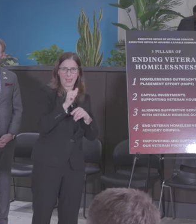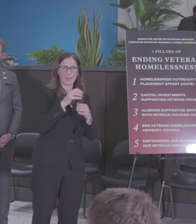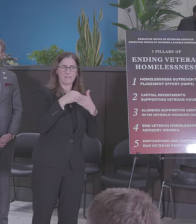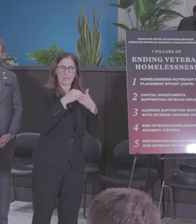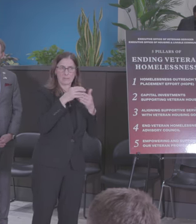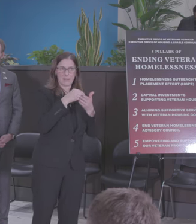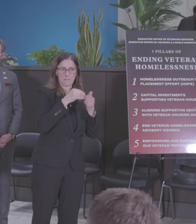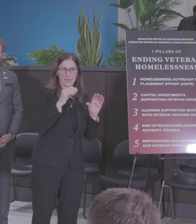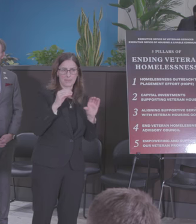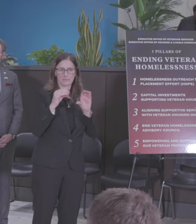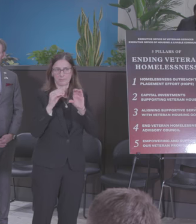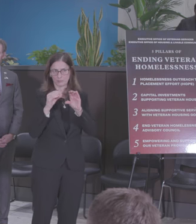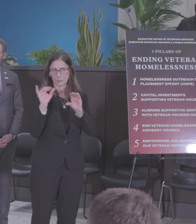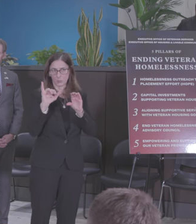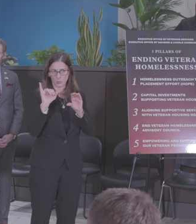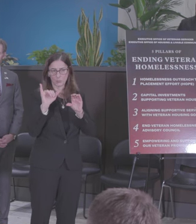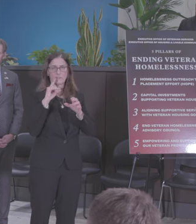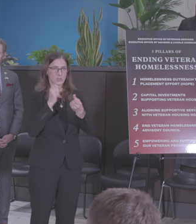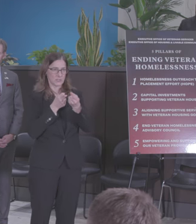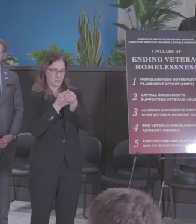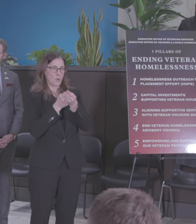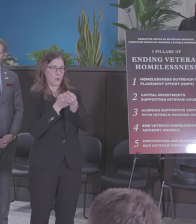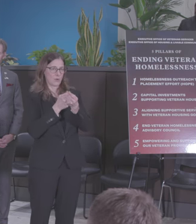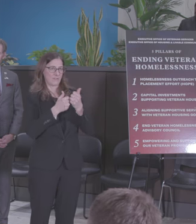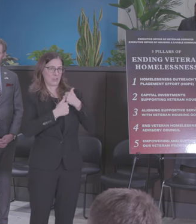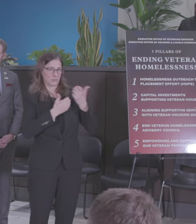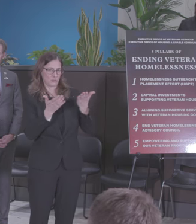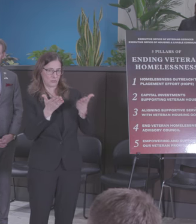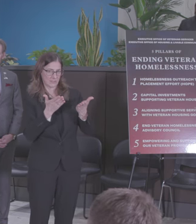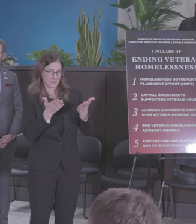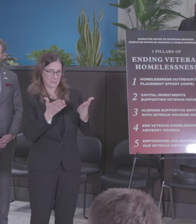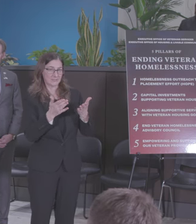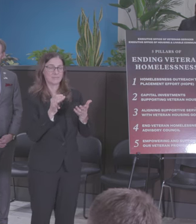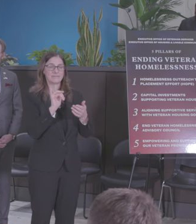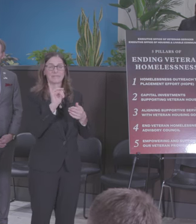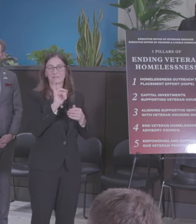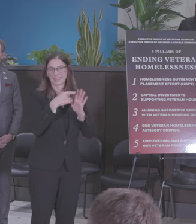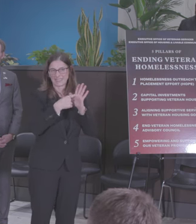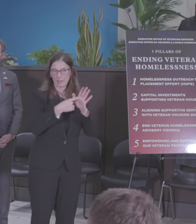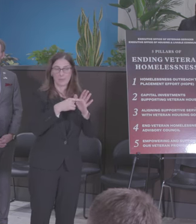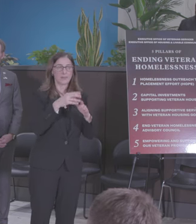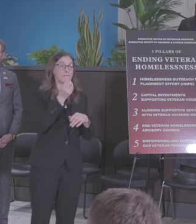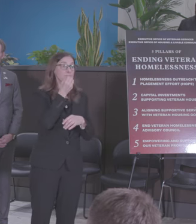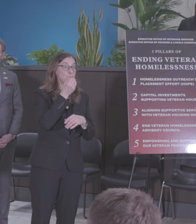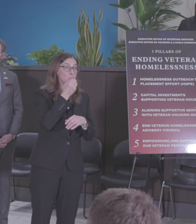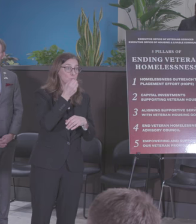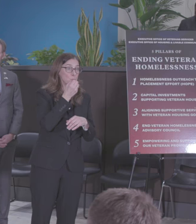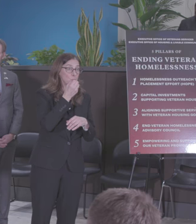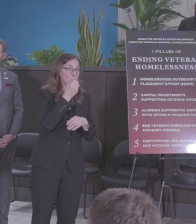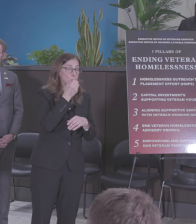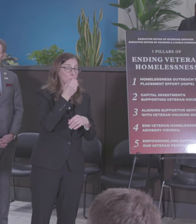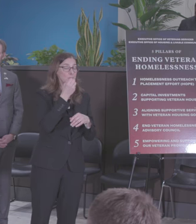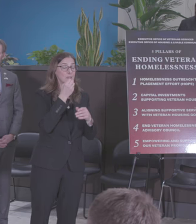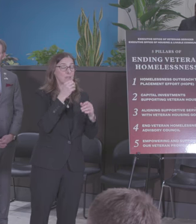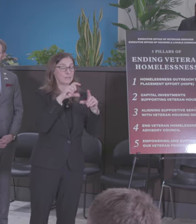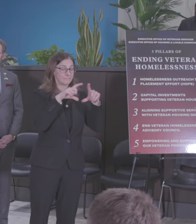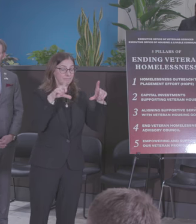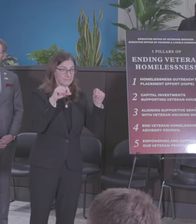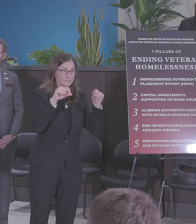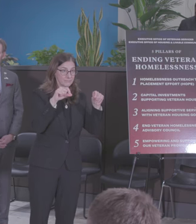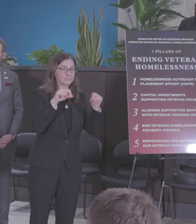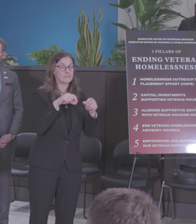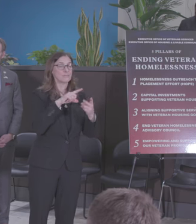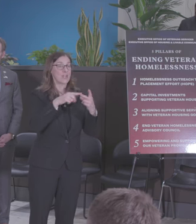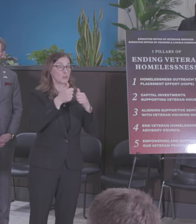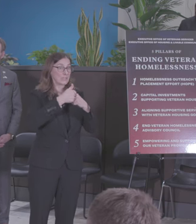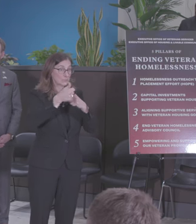supportive services in the veteran community, things like food vouchers, transportation, those important wraparound services